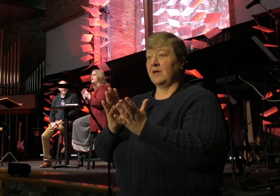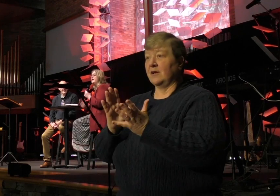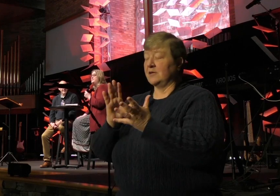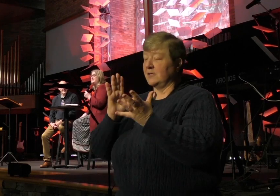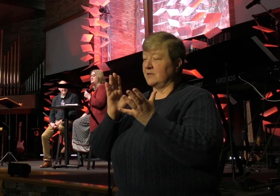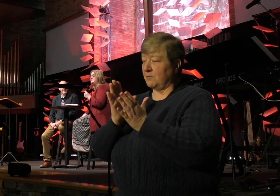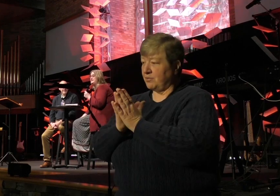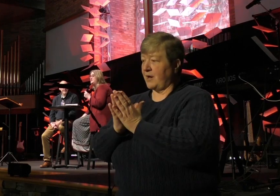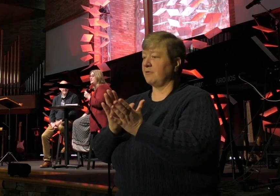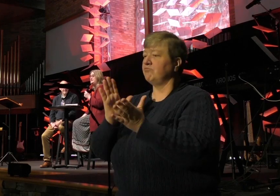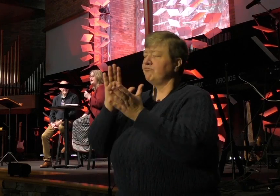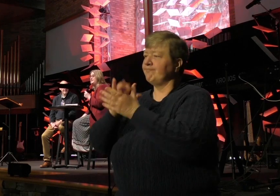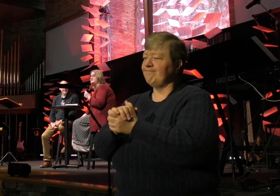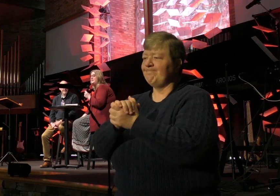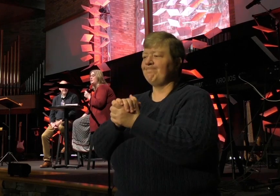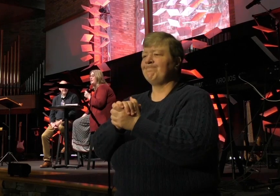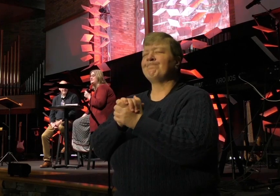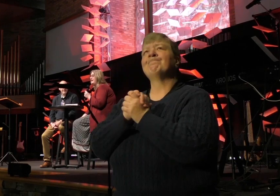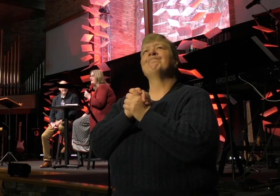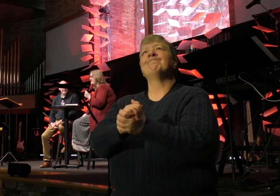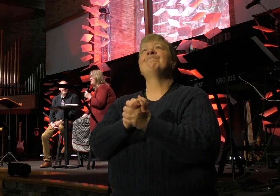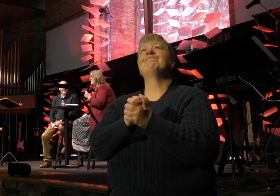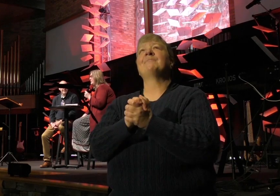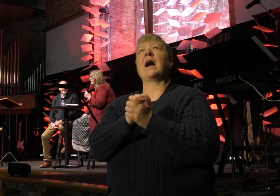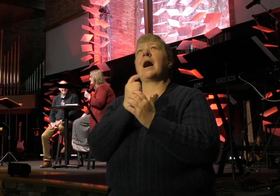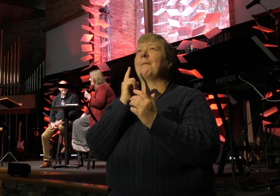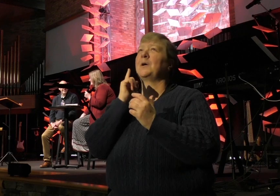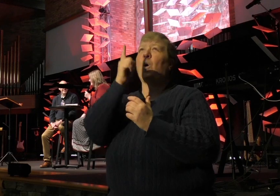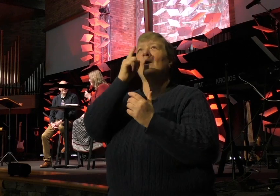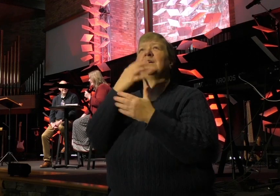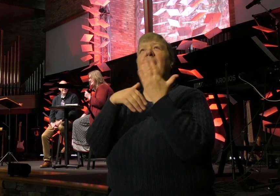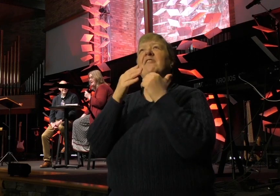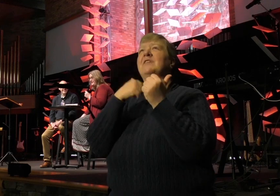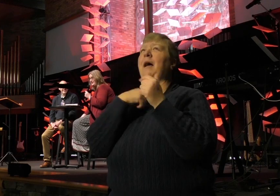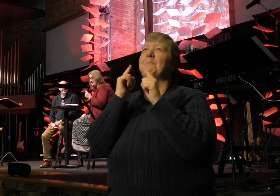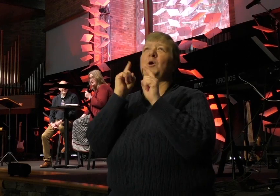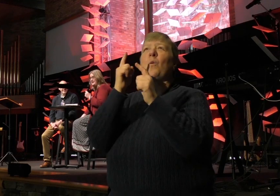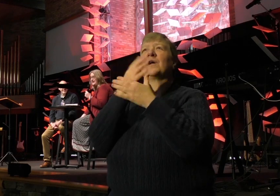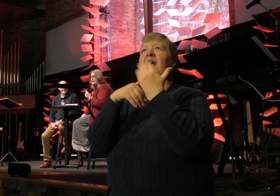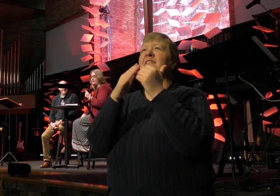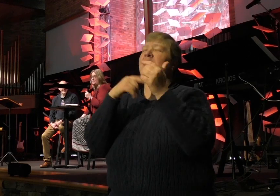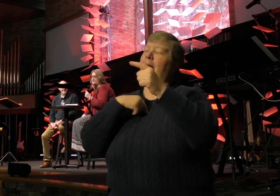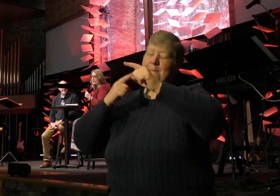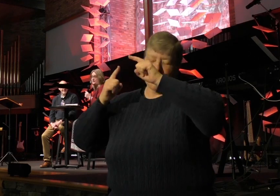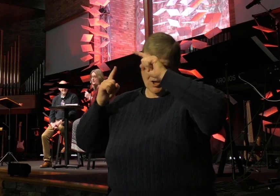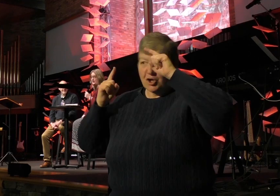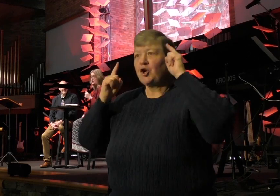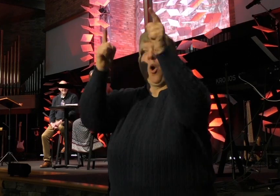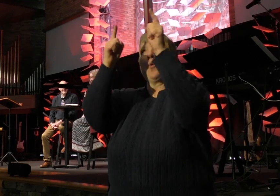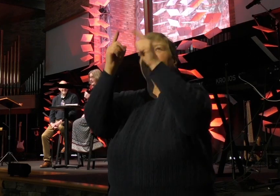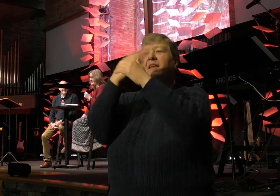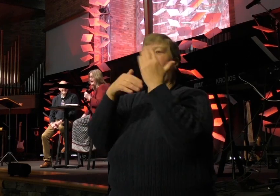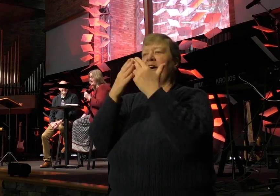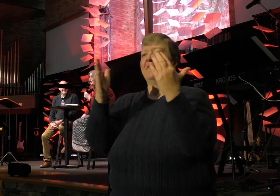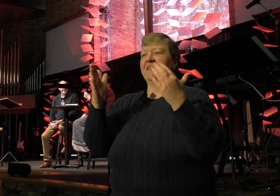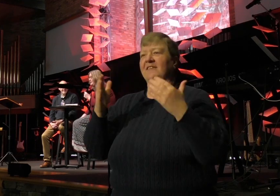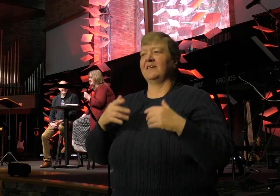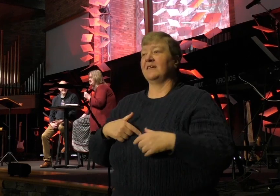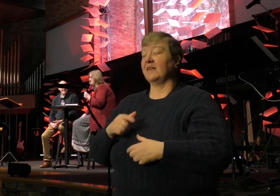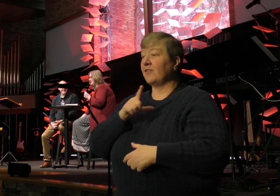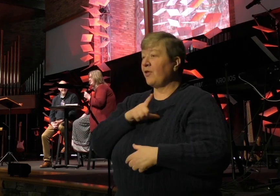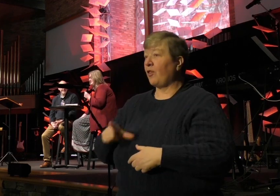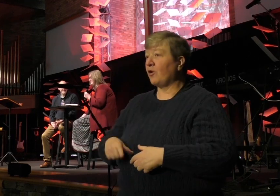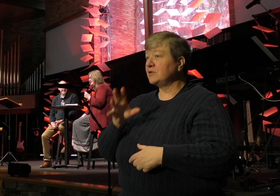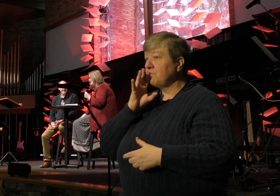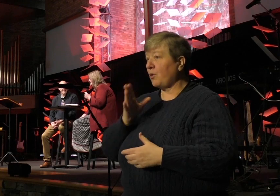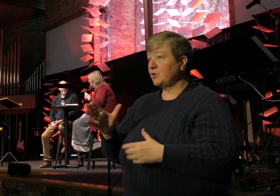looked up and she said three times, I'm going to heaven, I'm going to heaven, I'm going to heaven. And the Lord spoke to her spirit, letting her know